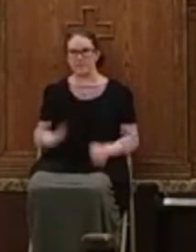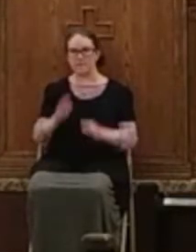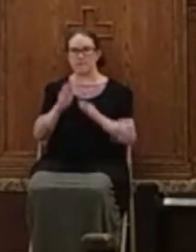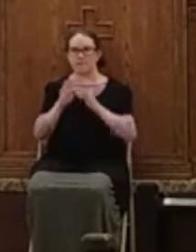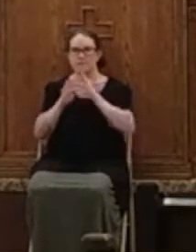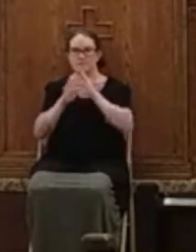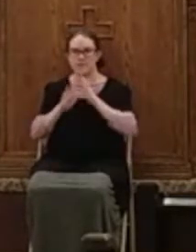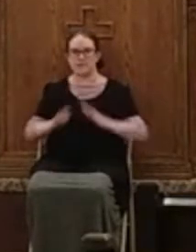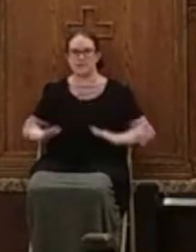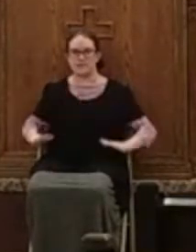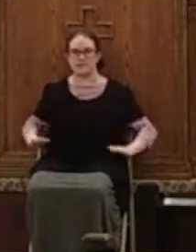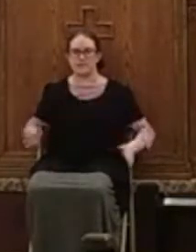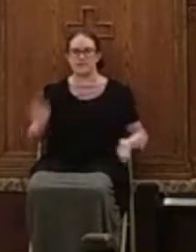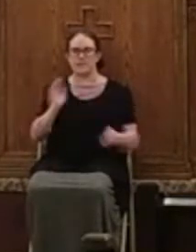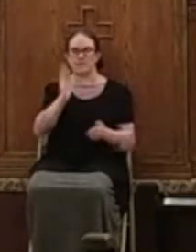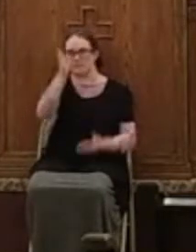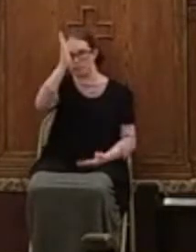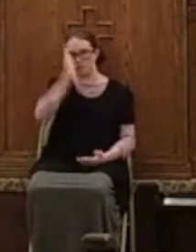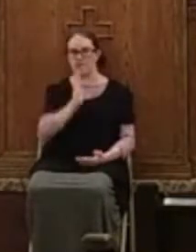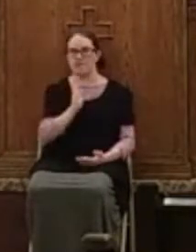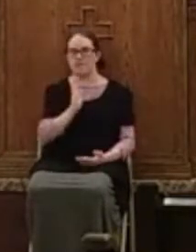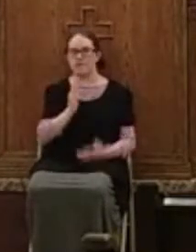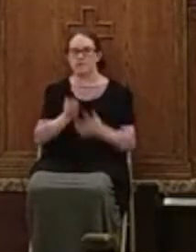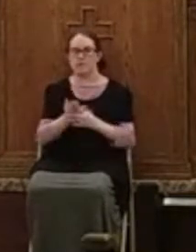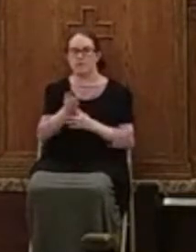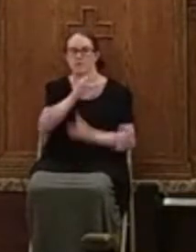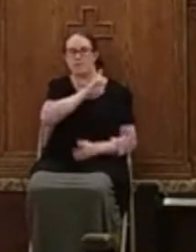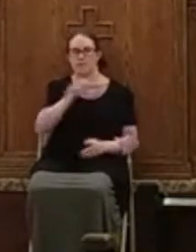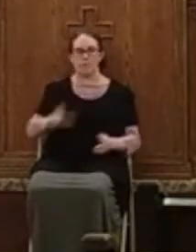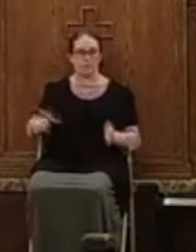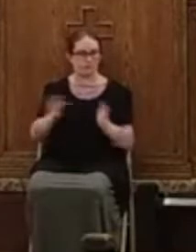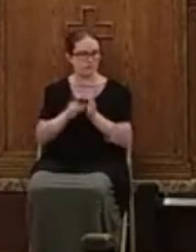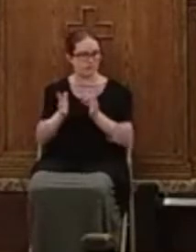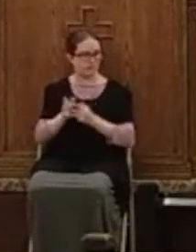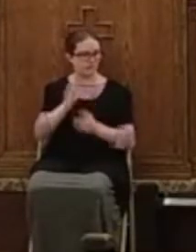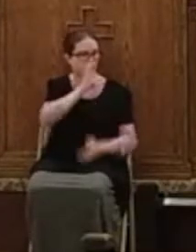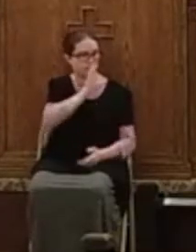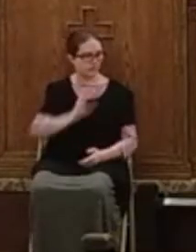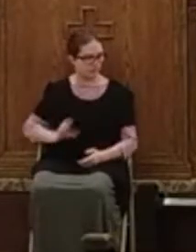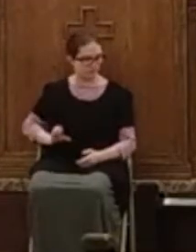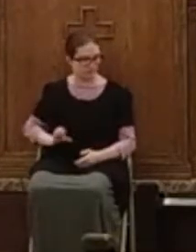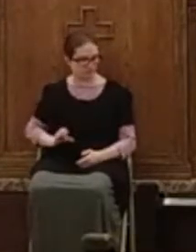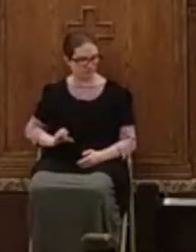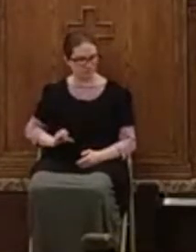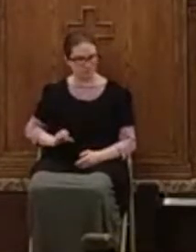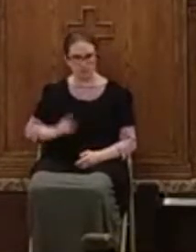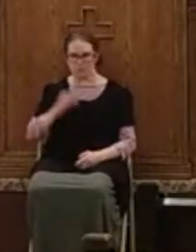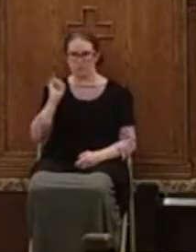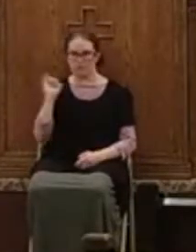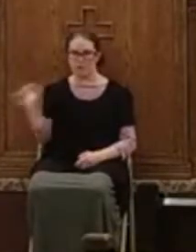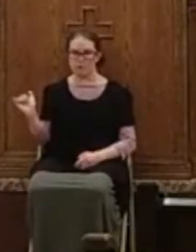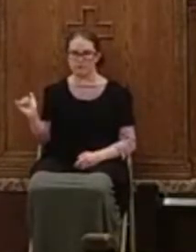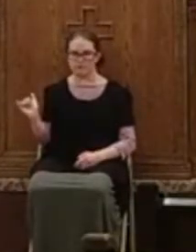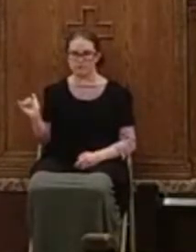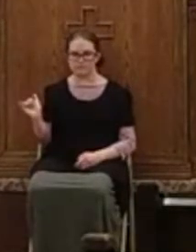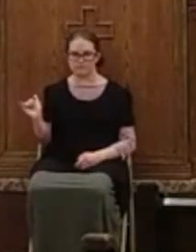Peace with God through our Lord Jesus Christ, by whom also we